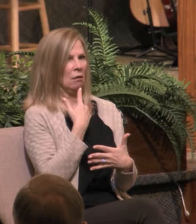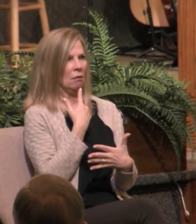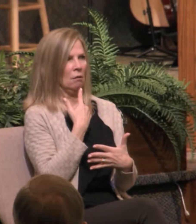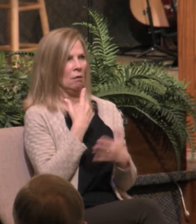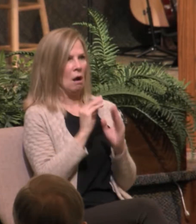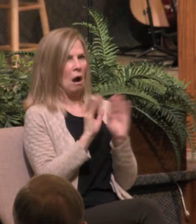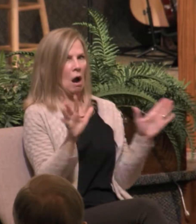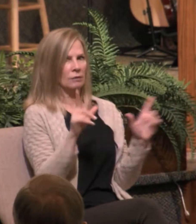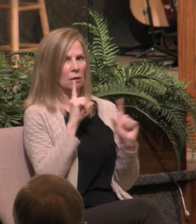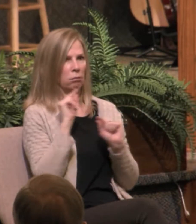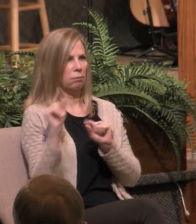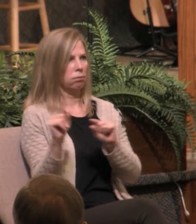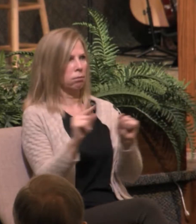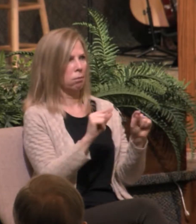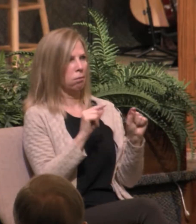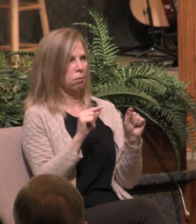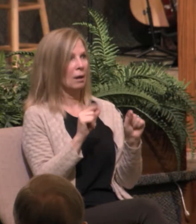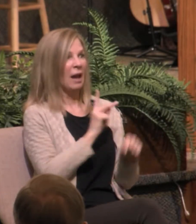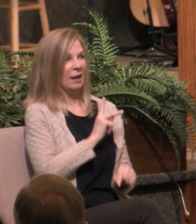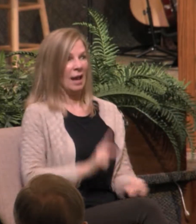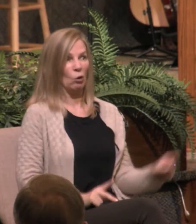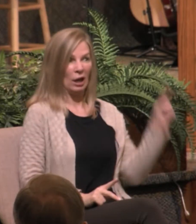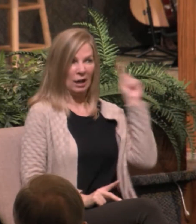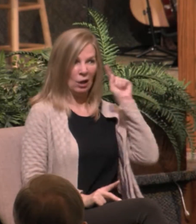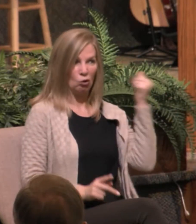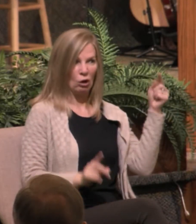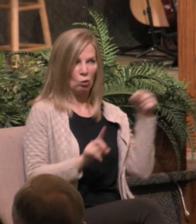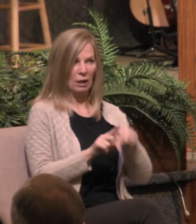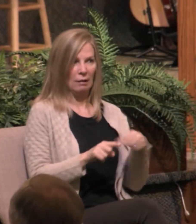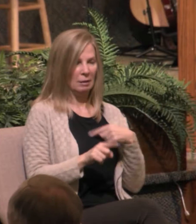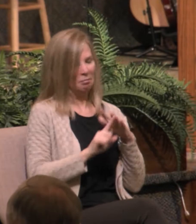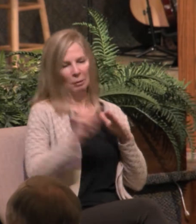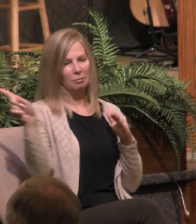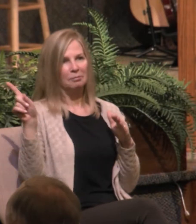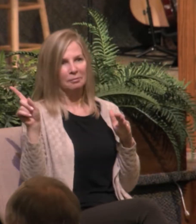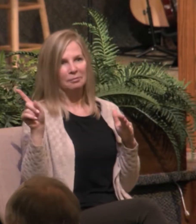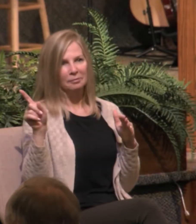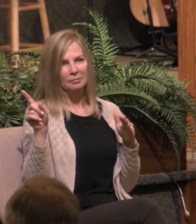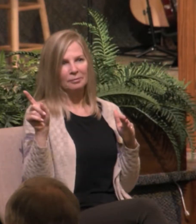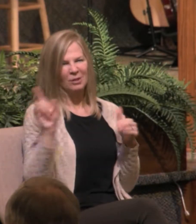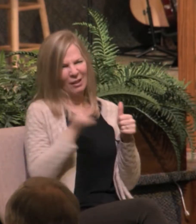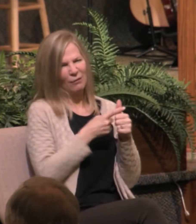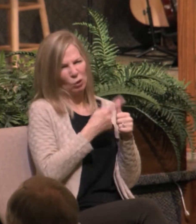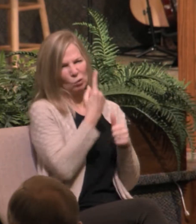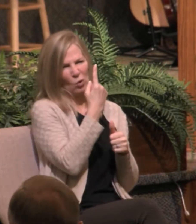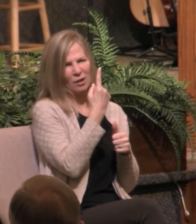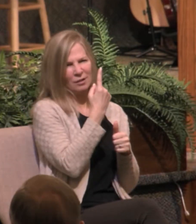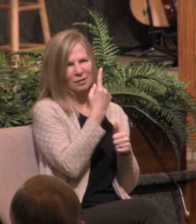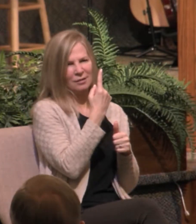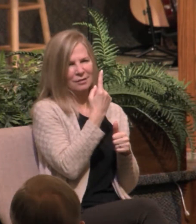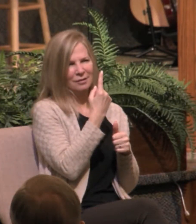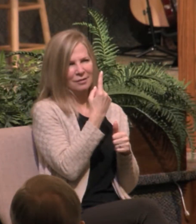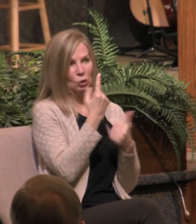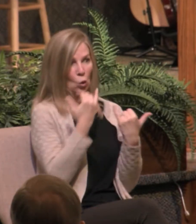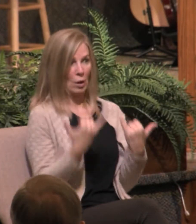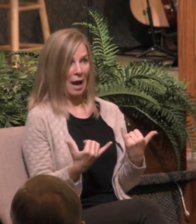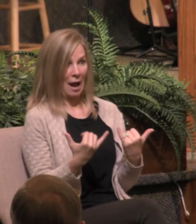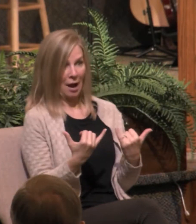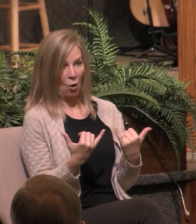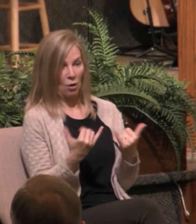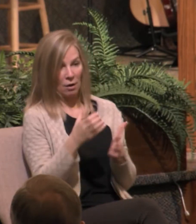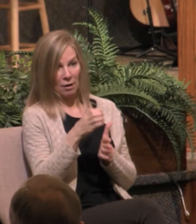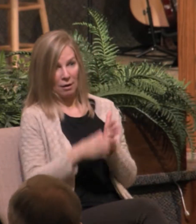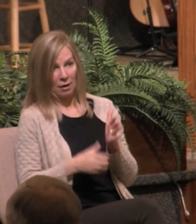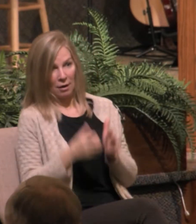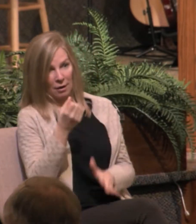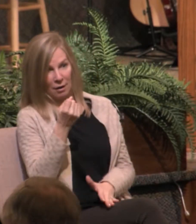matter has become known. When Pharaoh heard of the matter, he tried to kill Moses. That's hard to reconcile with what Hebrews 11:27